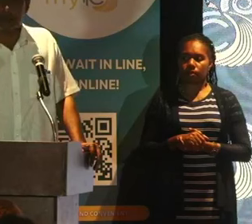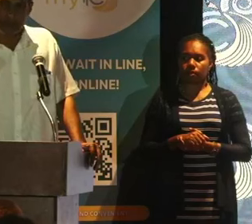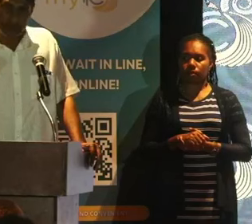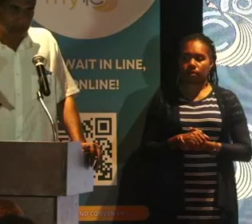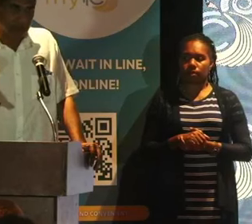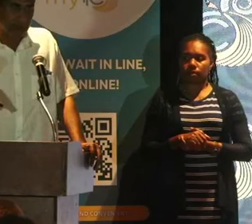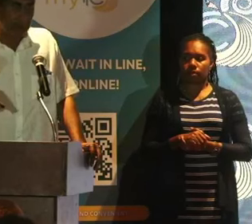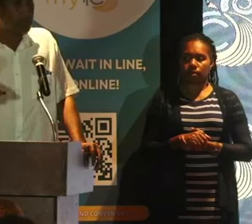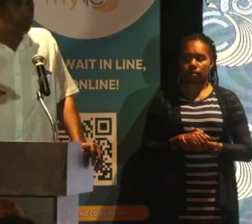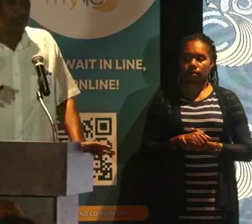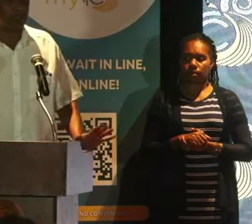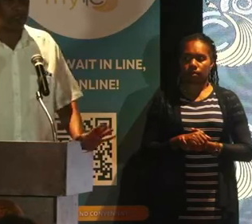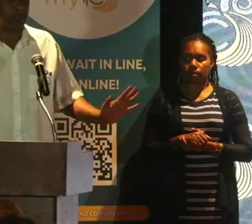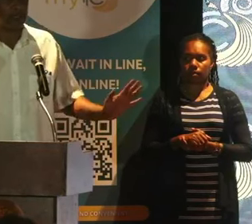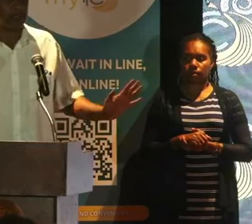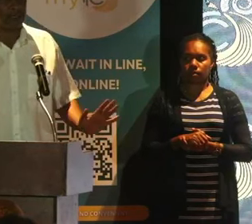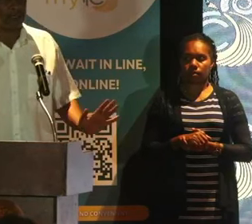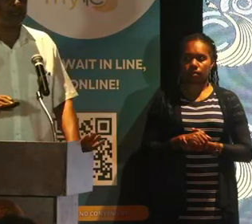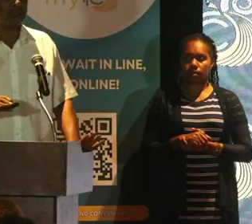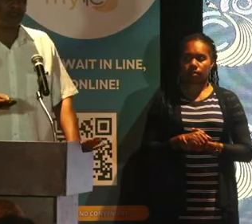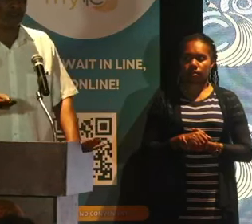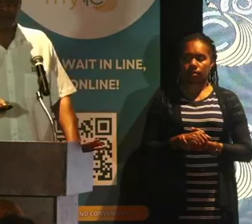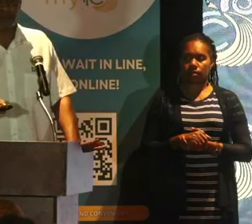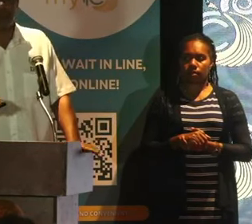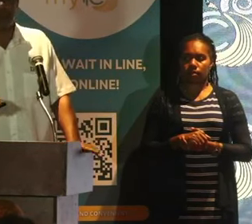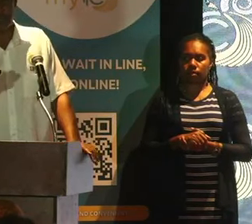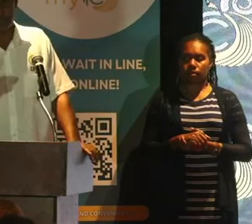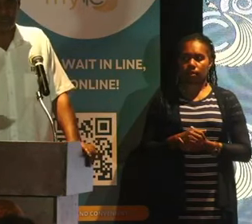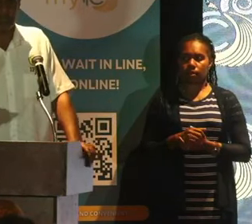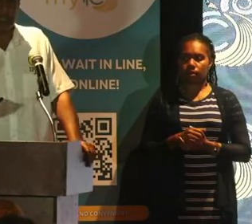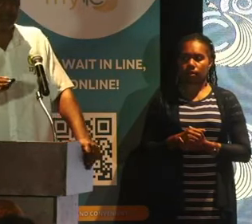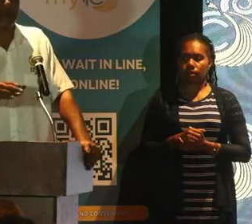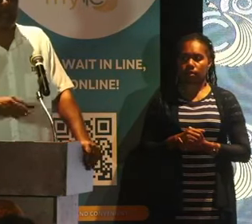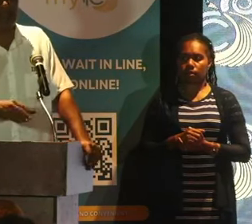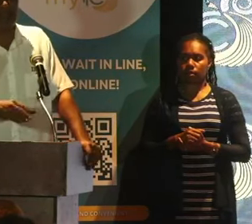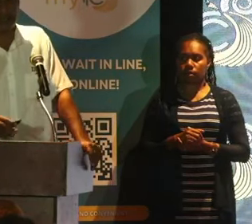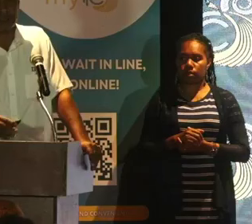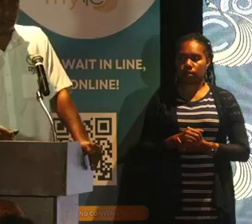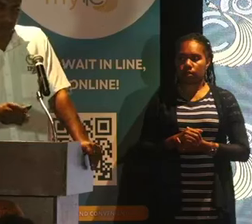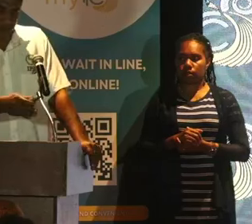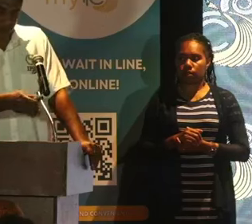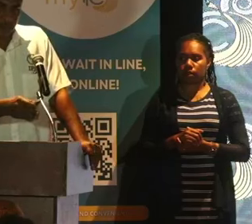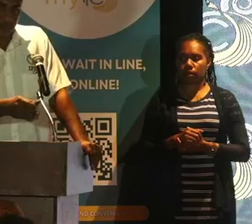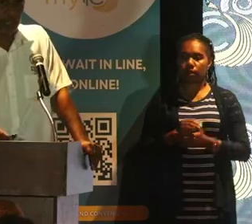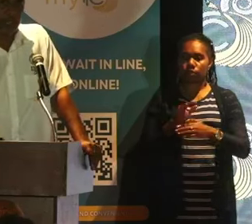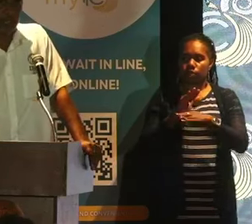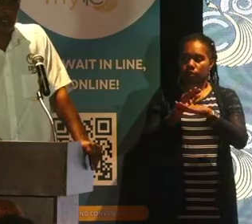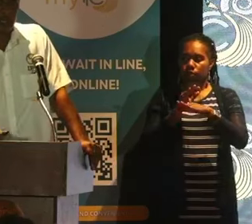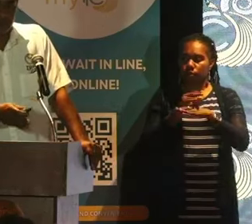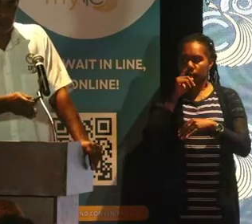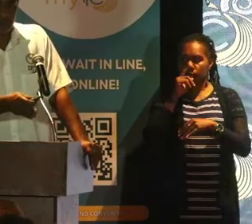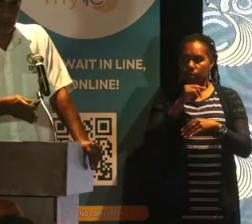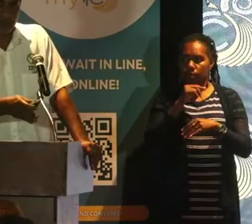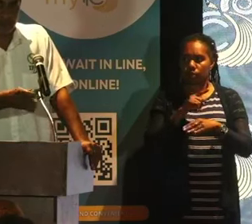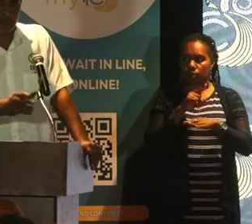that, anybody that does business in Papua New Guinea must register an entity,